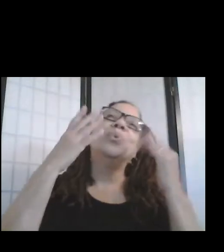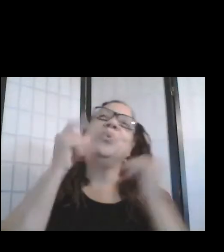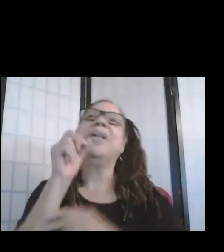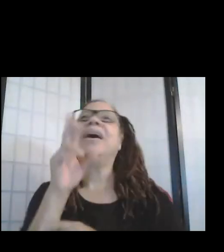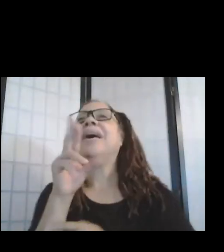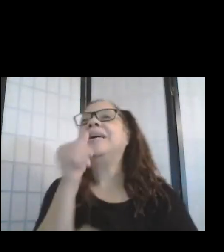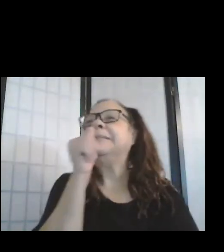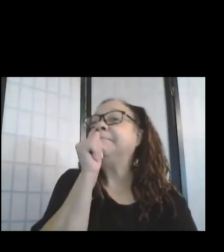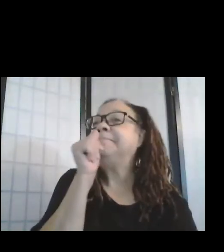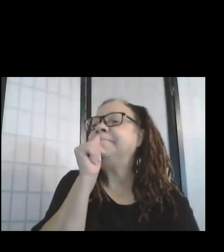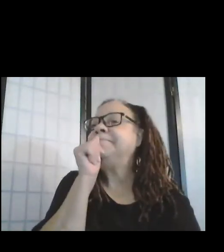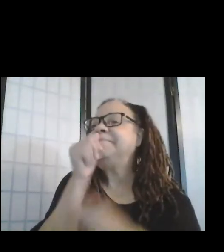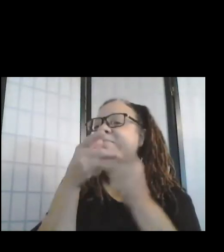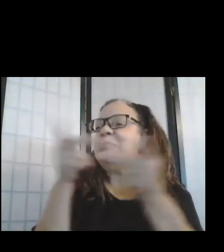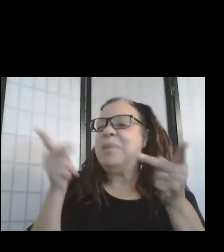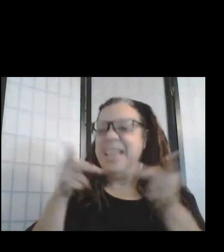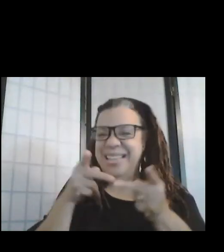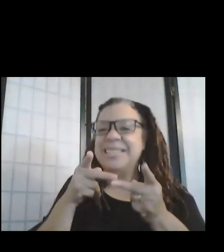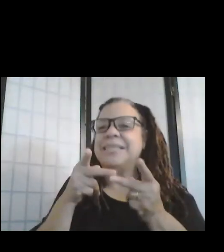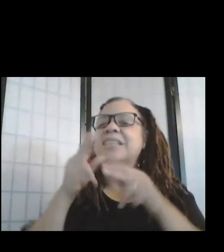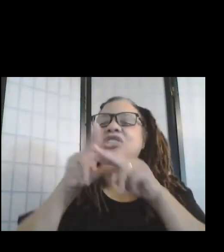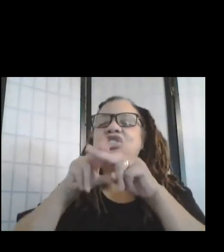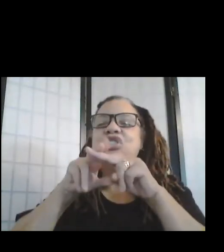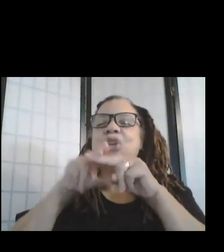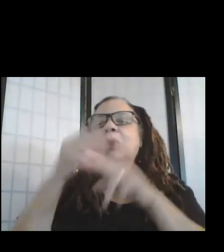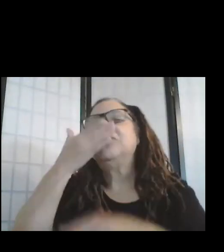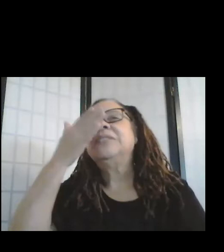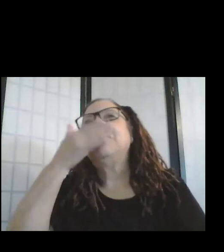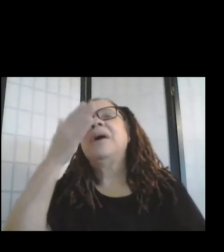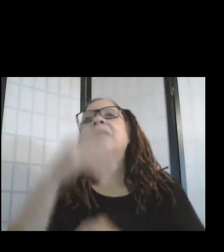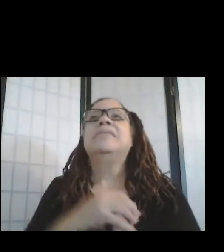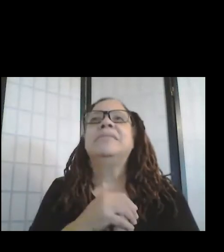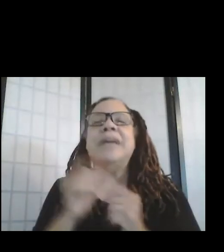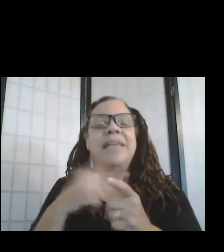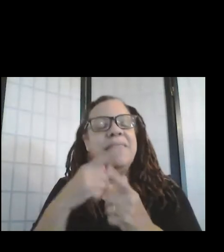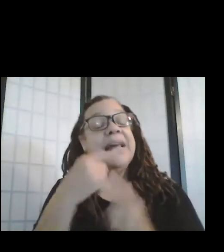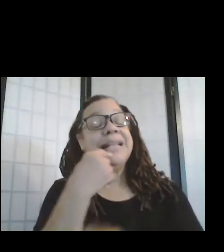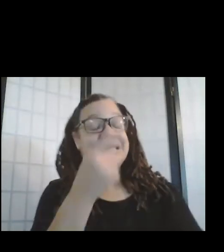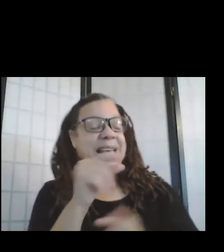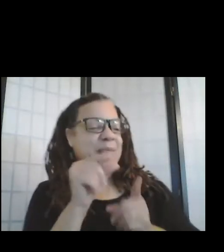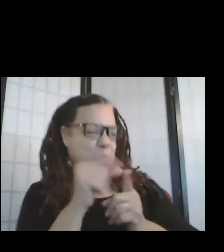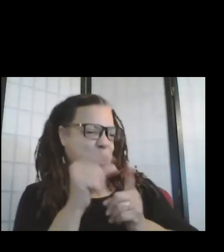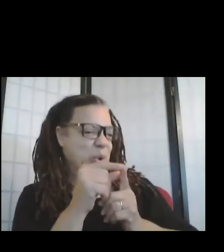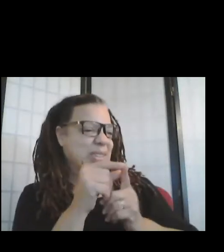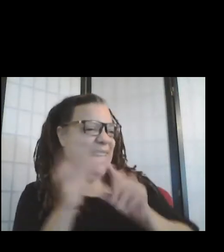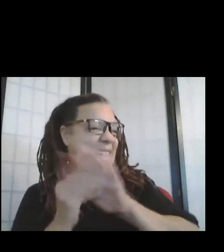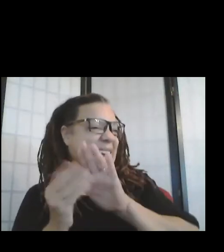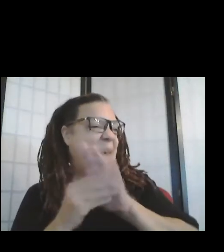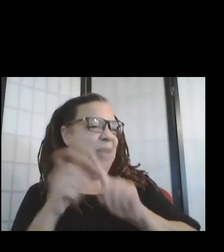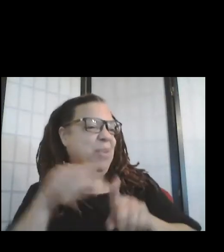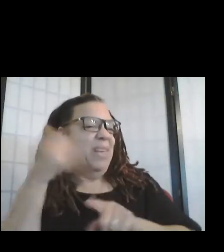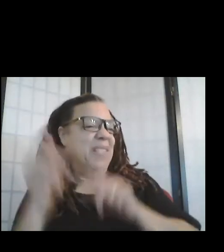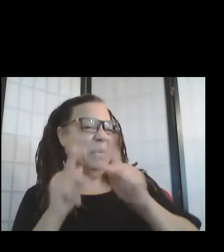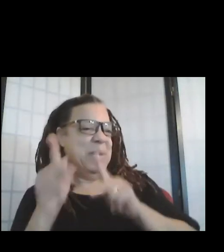low spots, salt scented with the sea. And I'd let out the words, what little I knew, mashed together